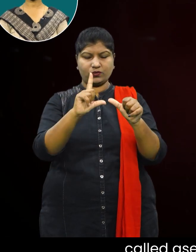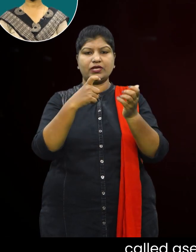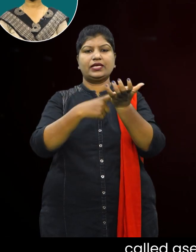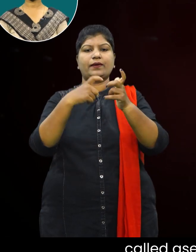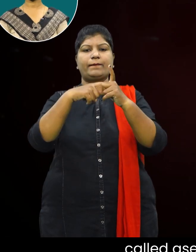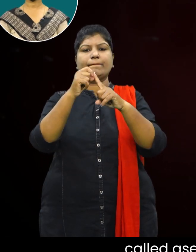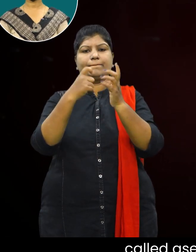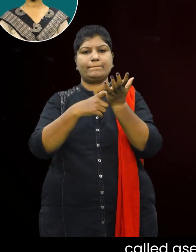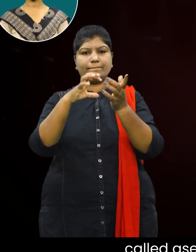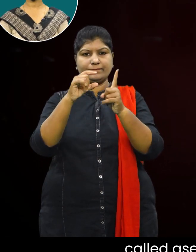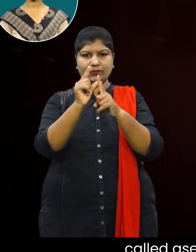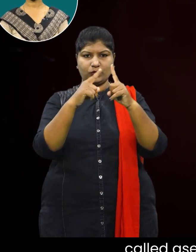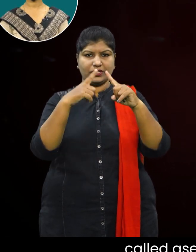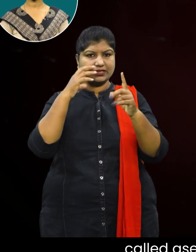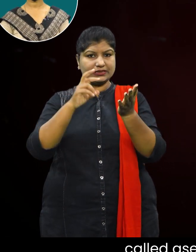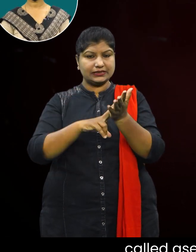reproduction.